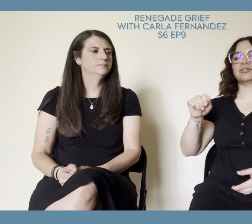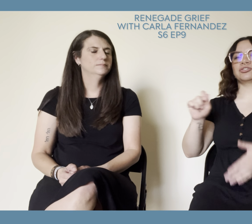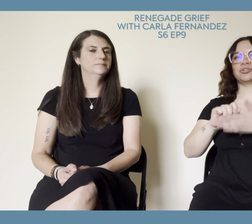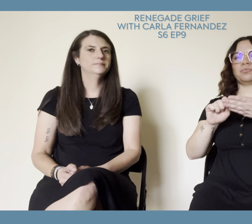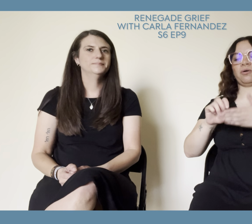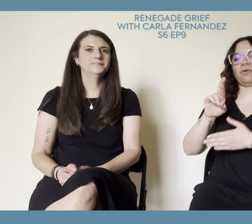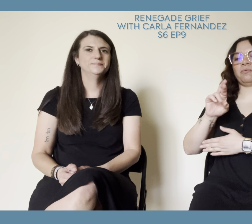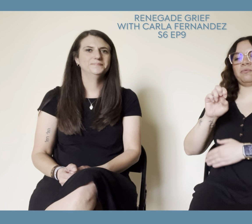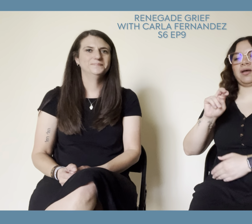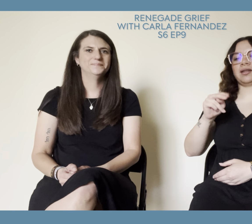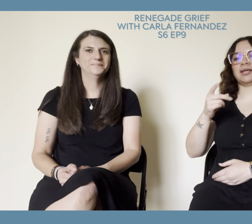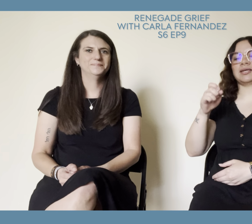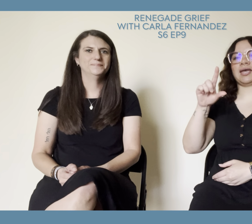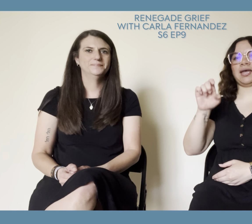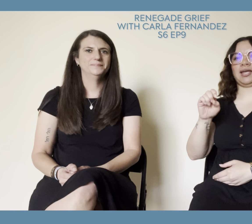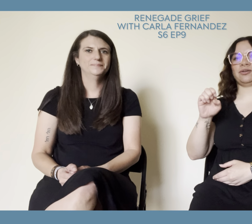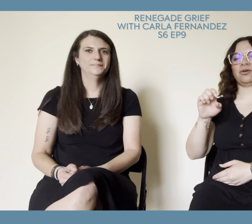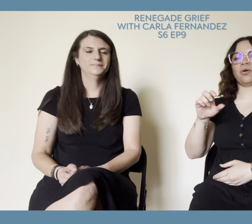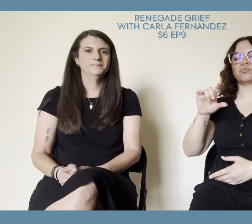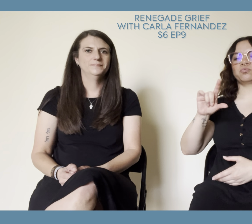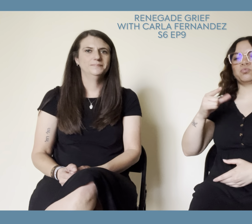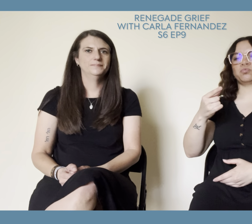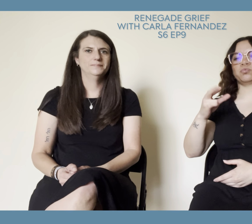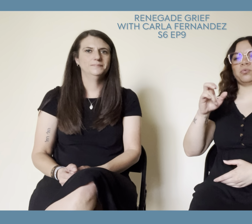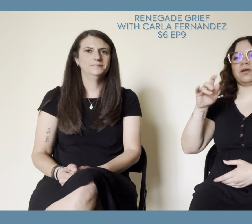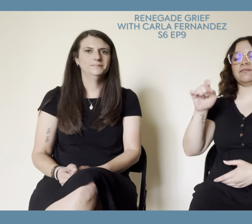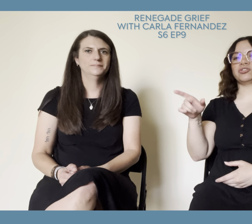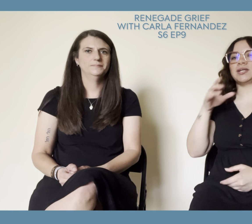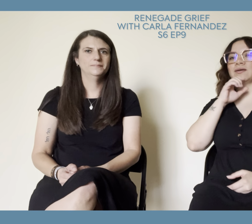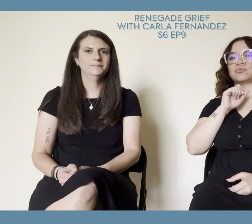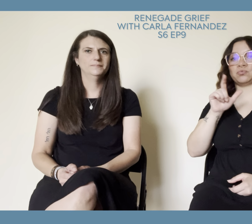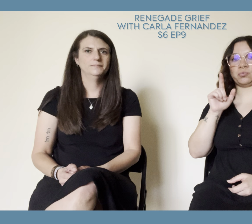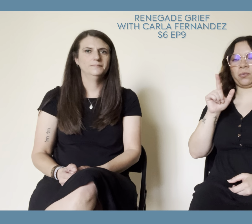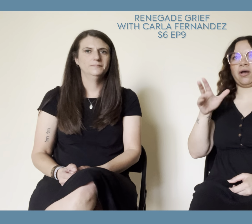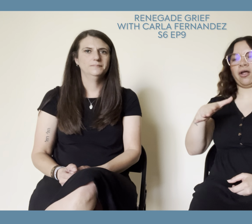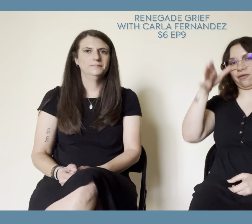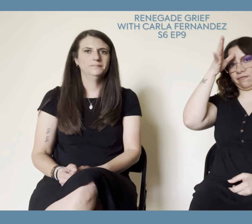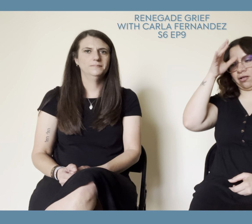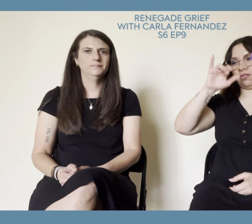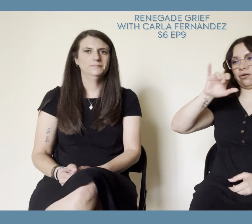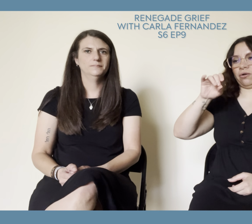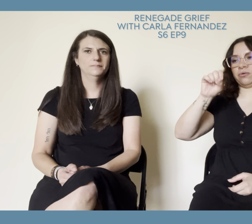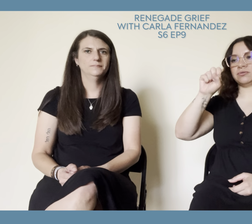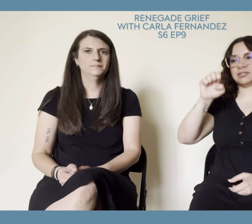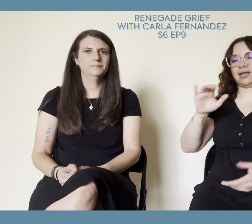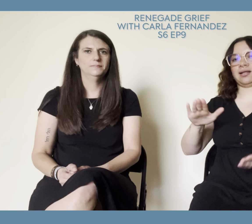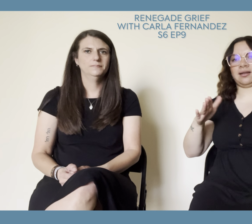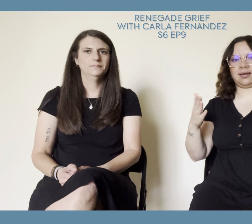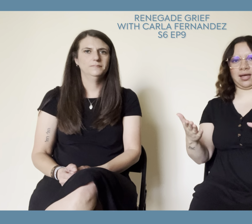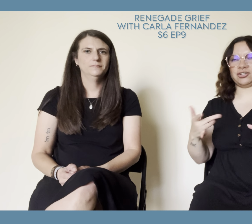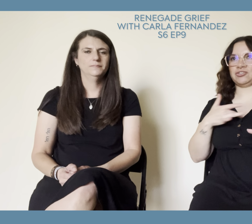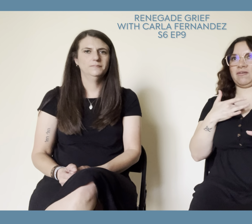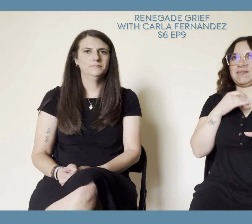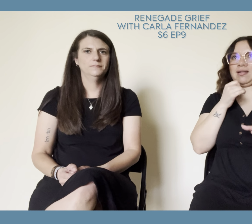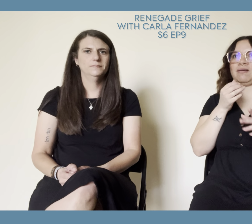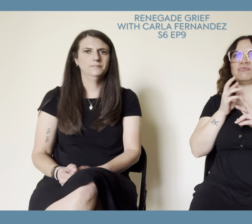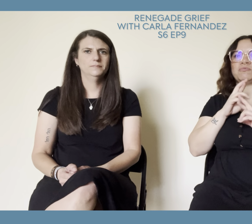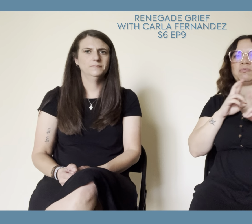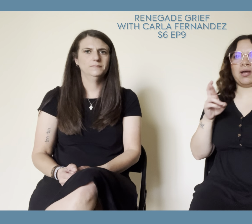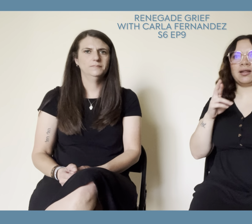Grief. Carla was just 21 when her father José died, and she felt ill-equipped to handle her grief alone.